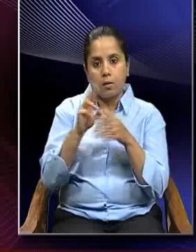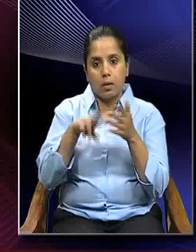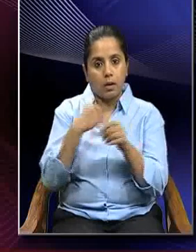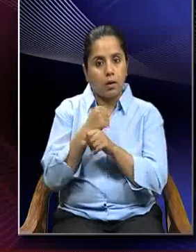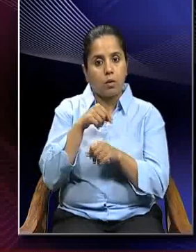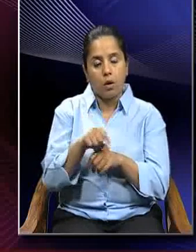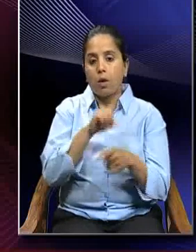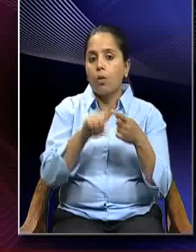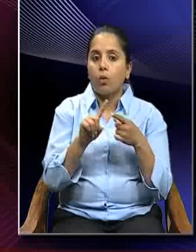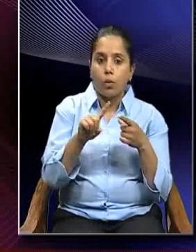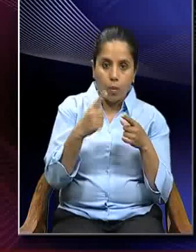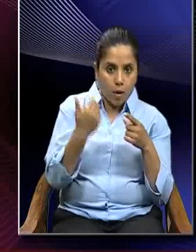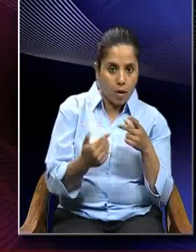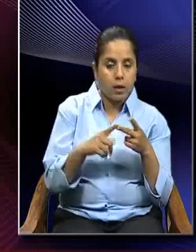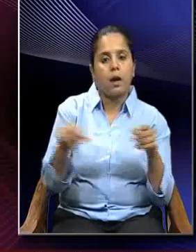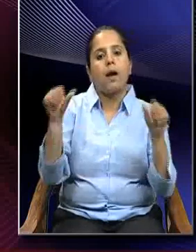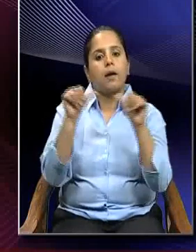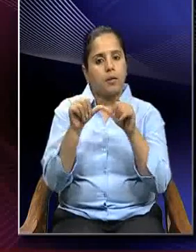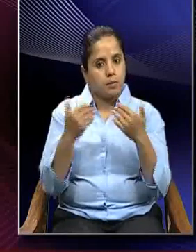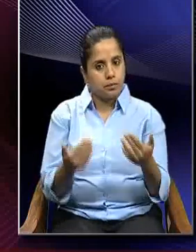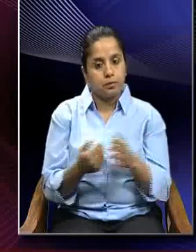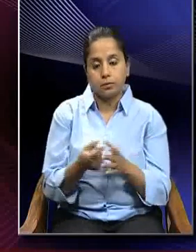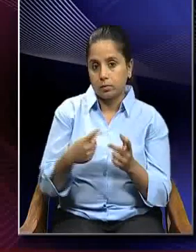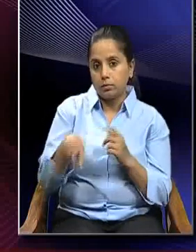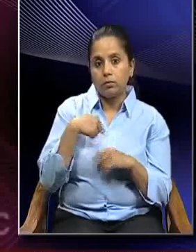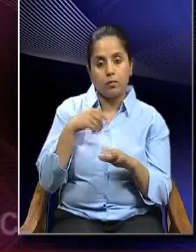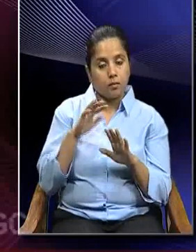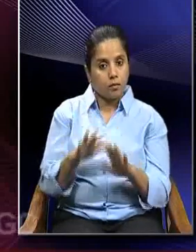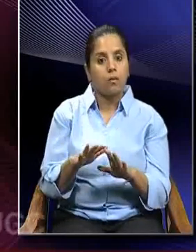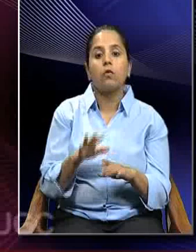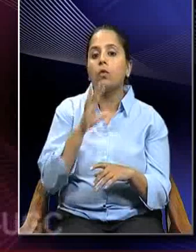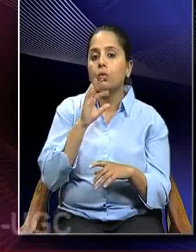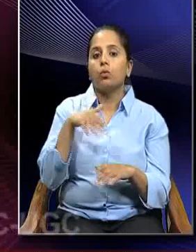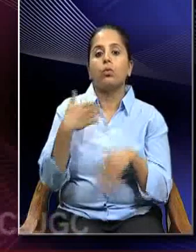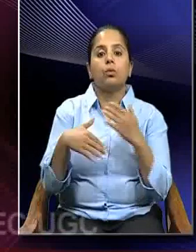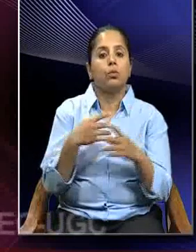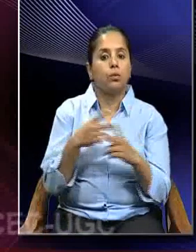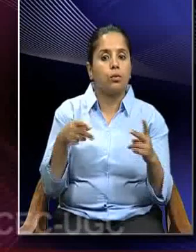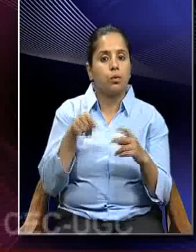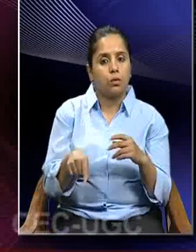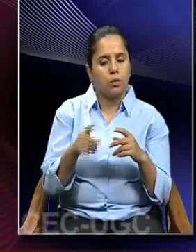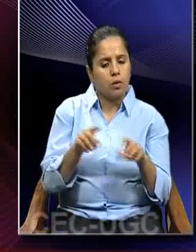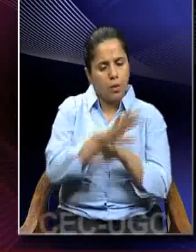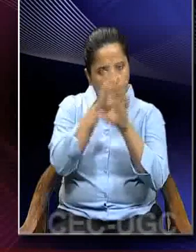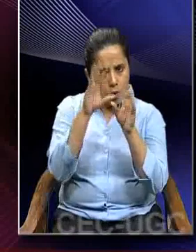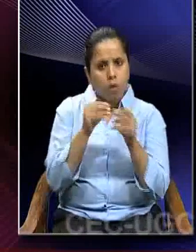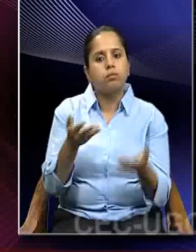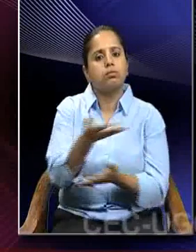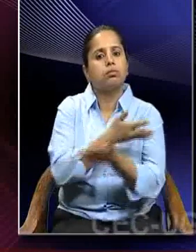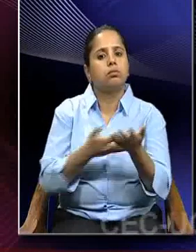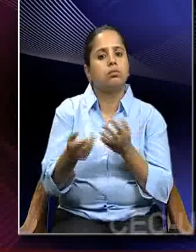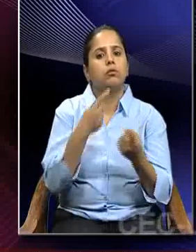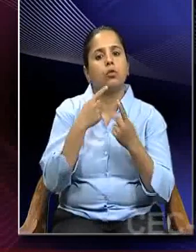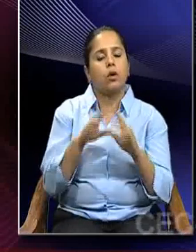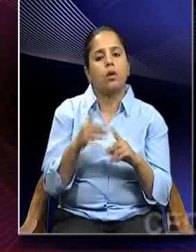one, which is indicated by A. So we have to actually base our entire discourse on these